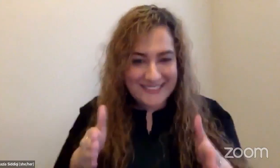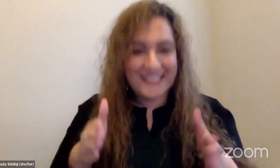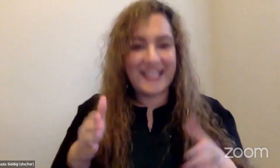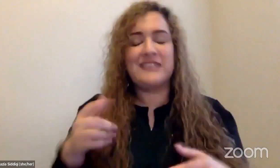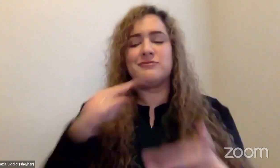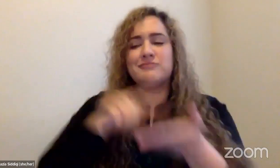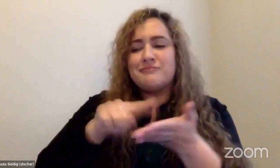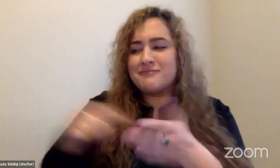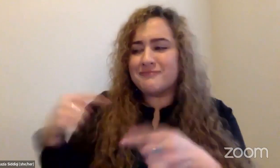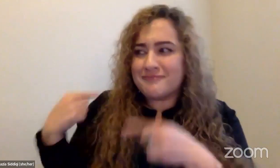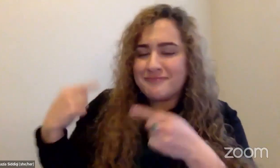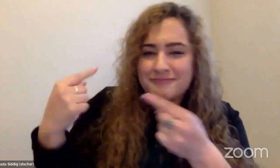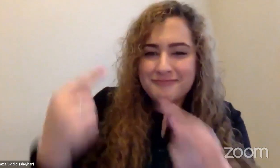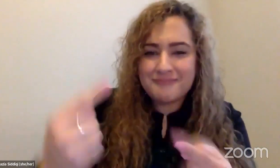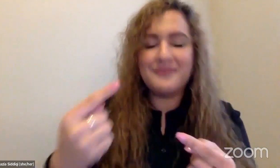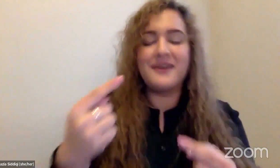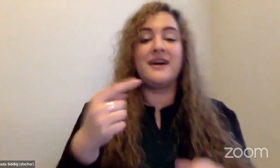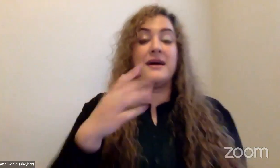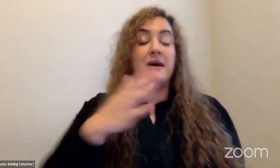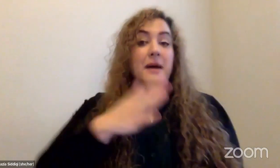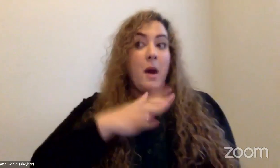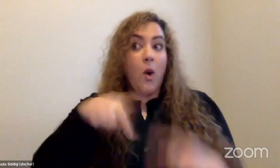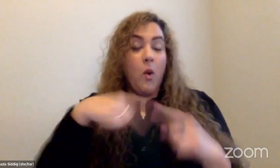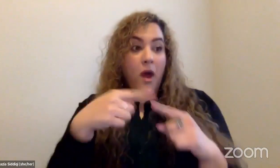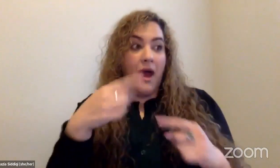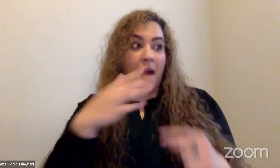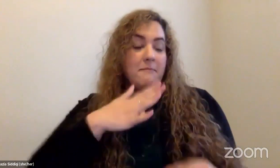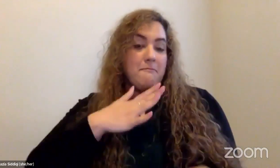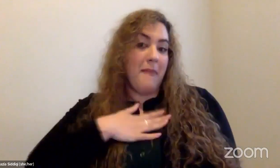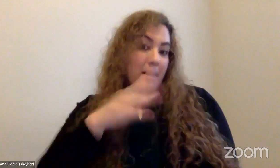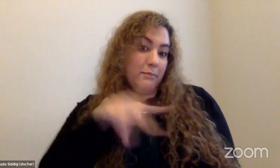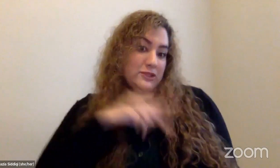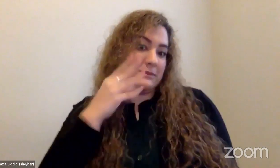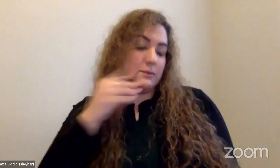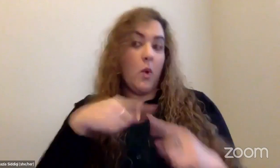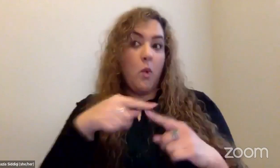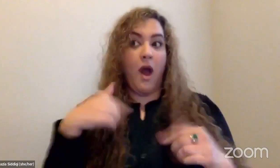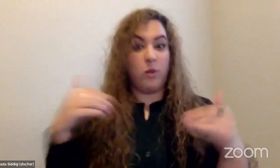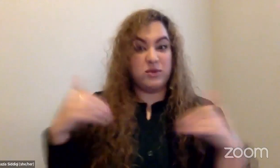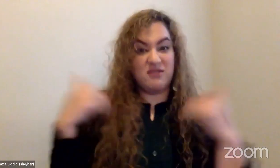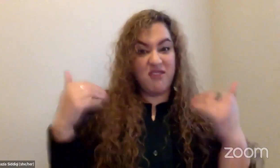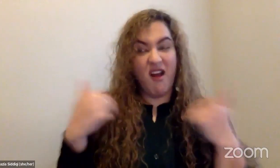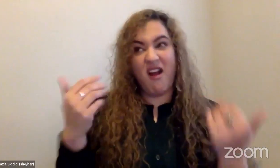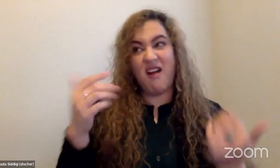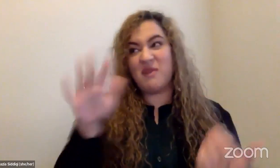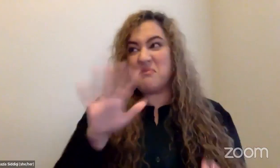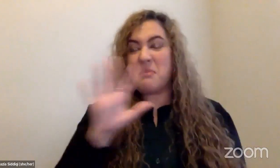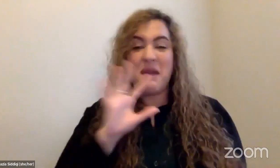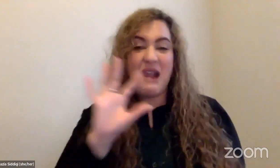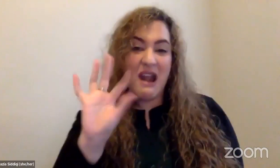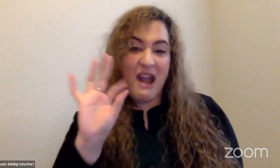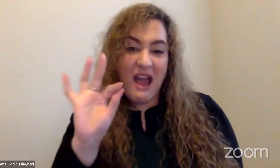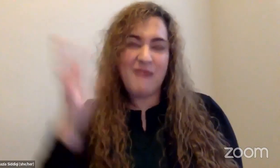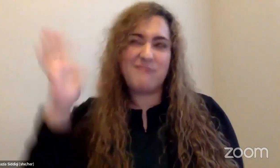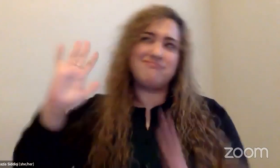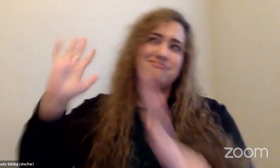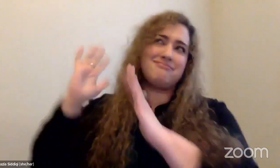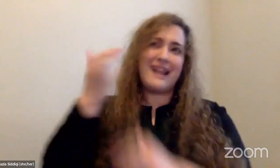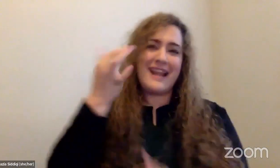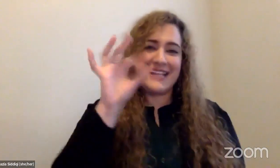Medical Center. I'm a scientist and I've been doing research. And this experience was when I was